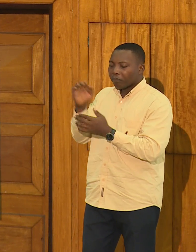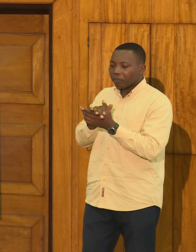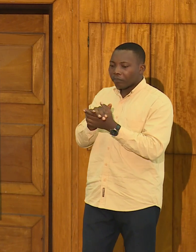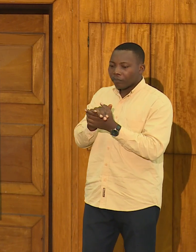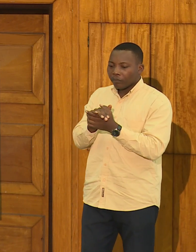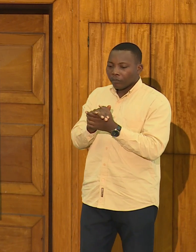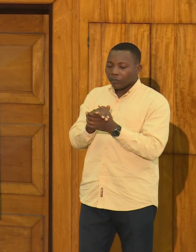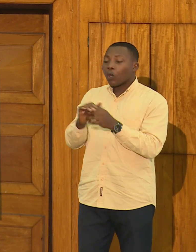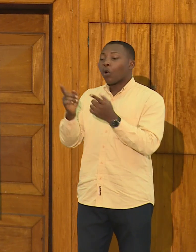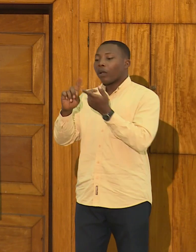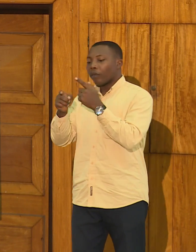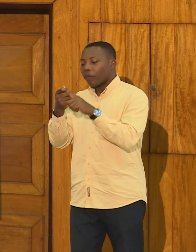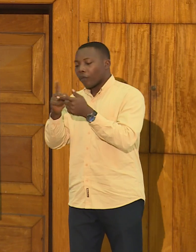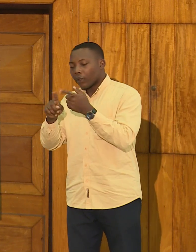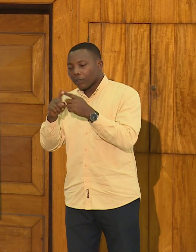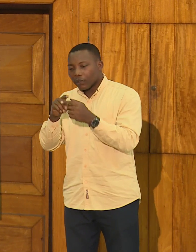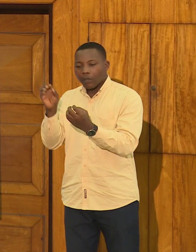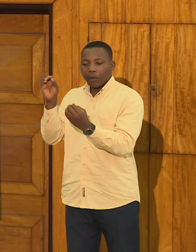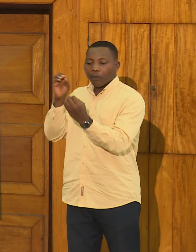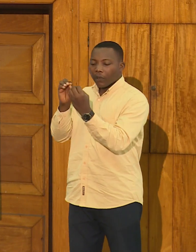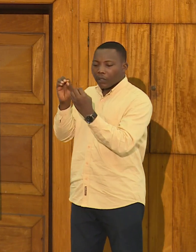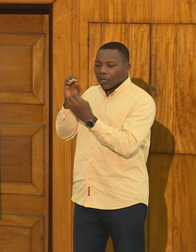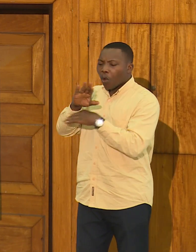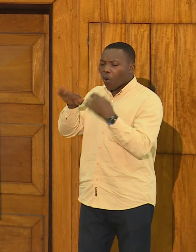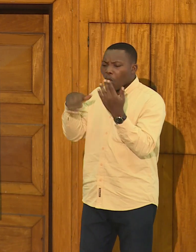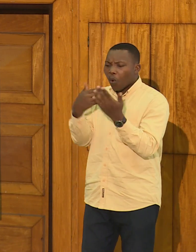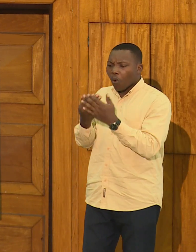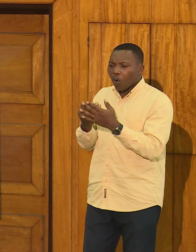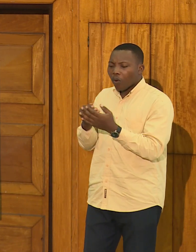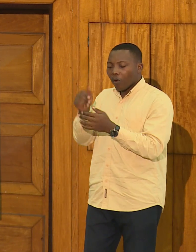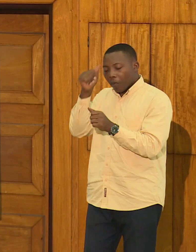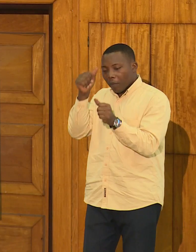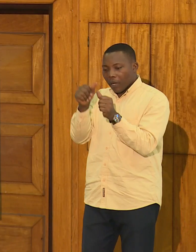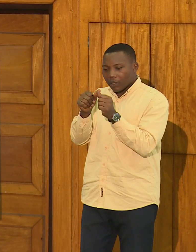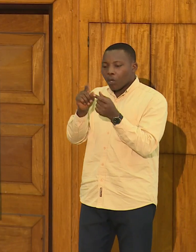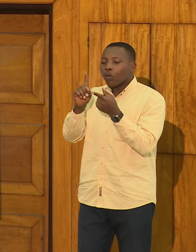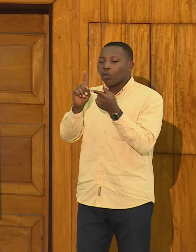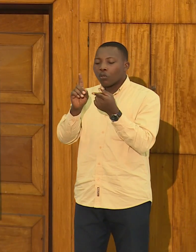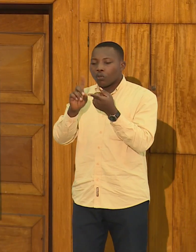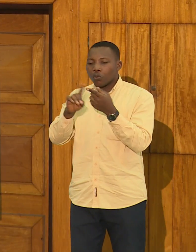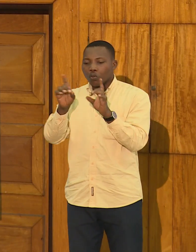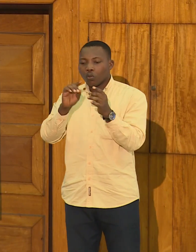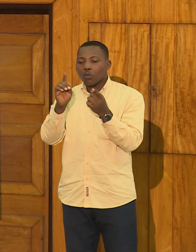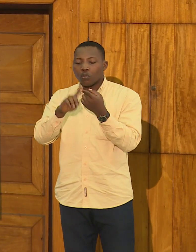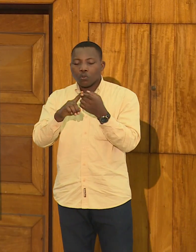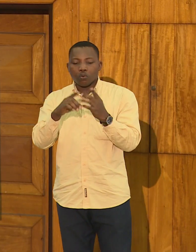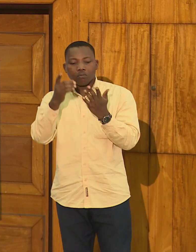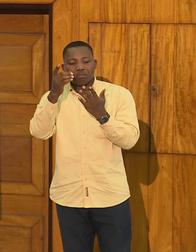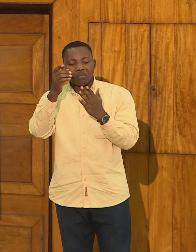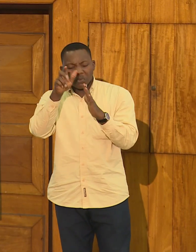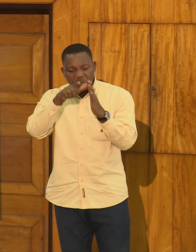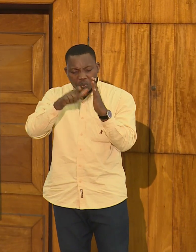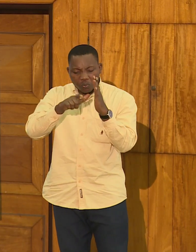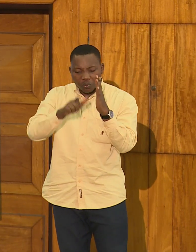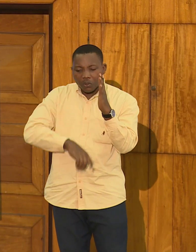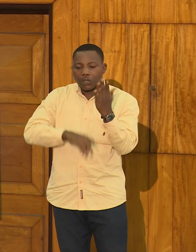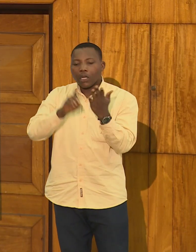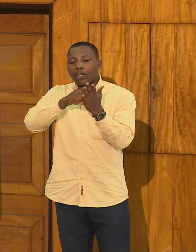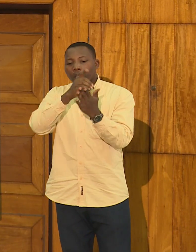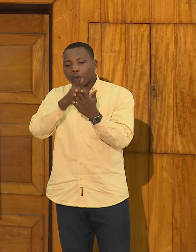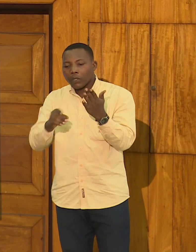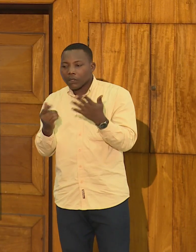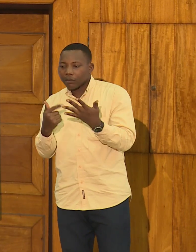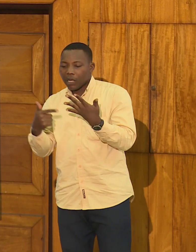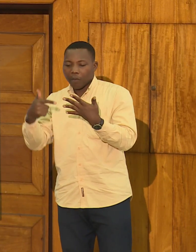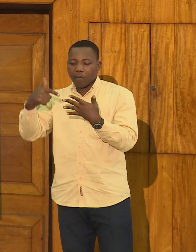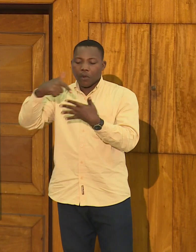their peers. And the main thrust of these sessions were to reduce stigma and discrimination among the peers and